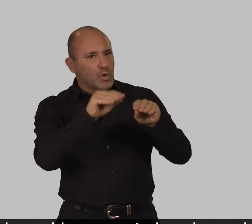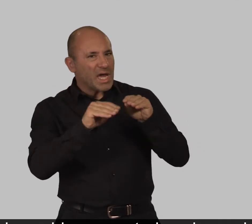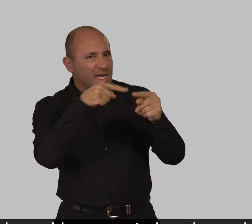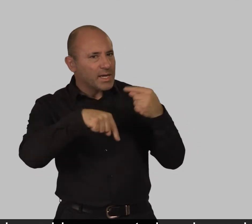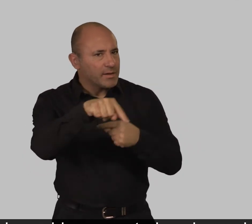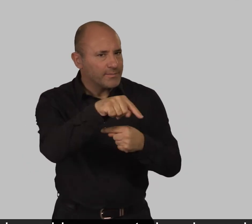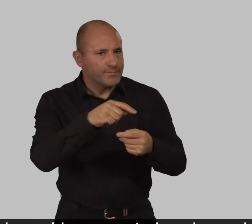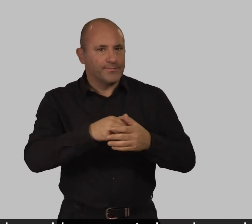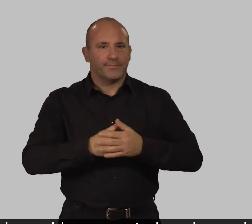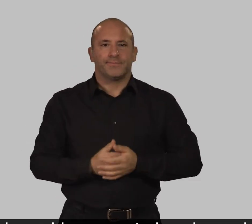health training.